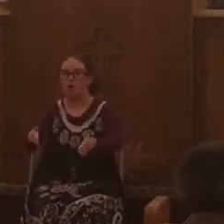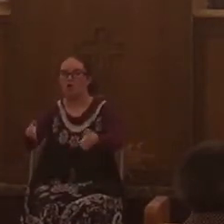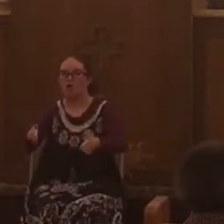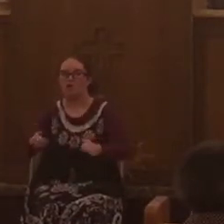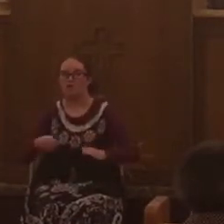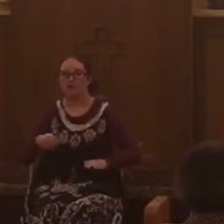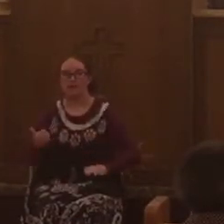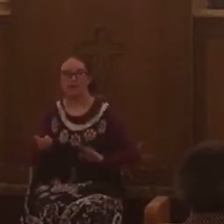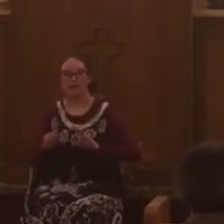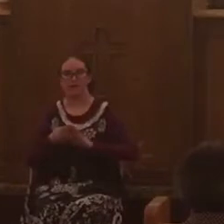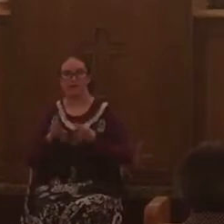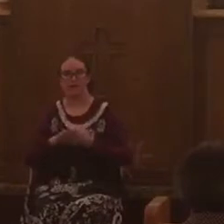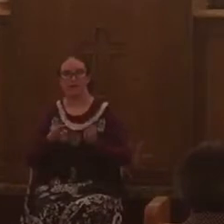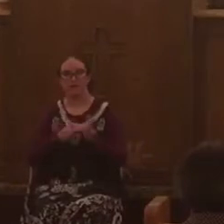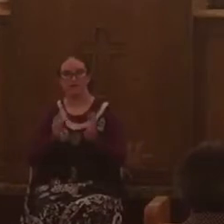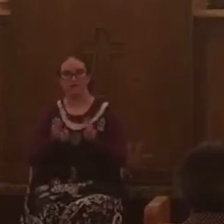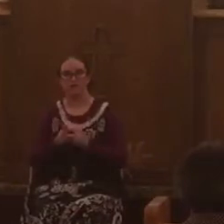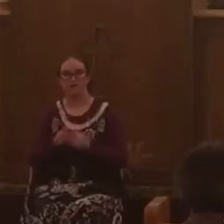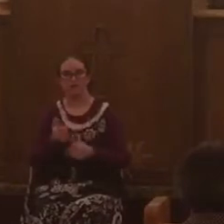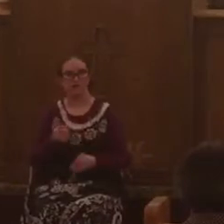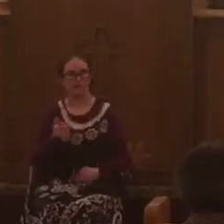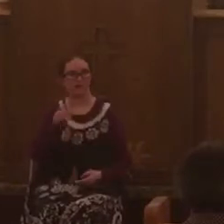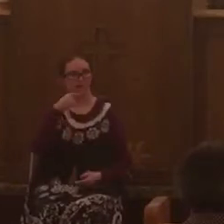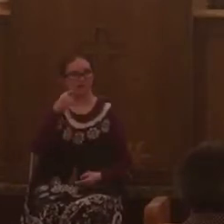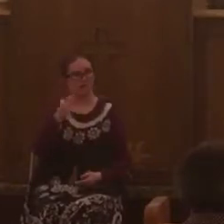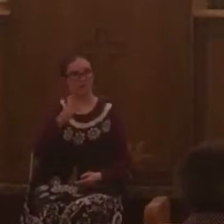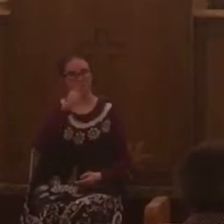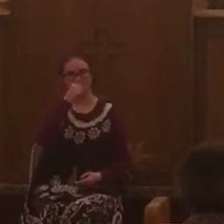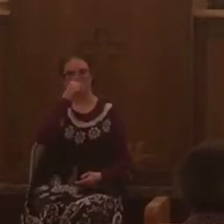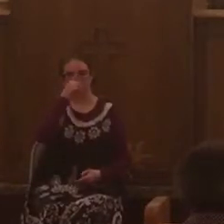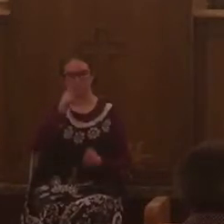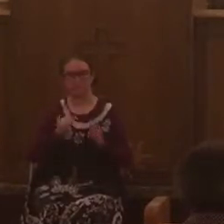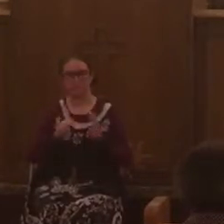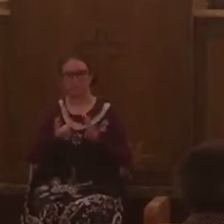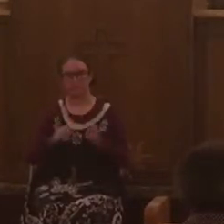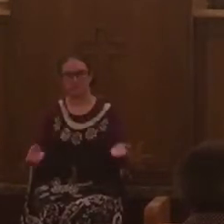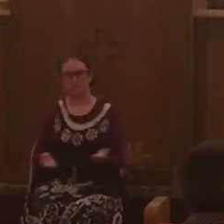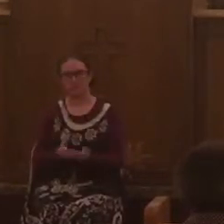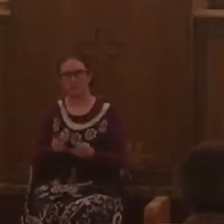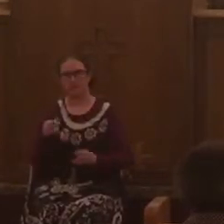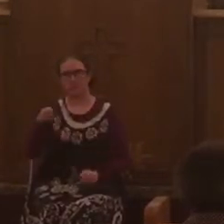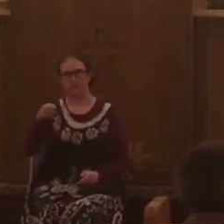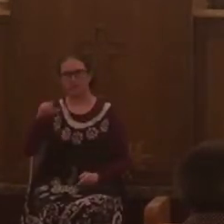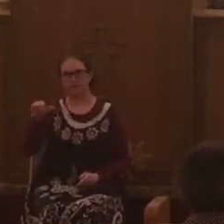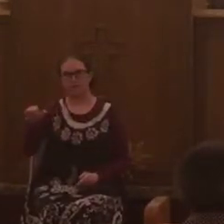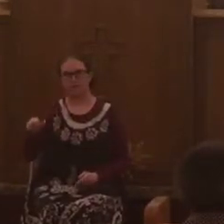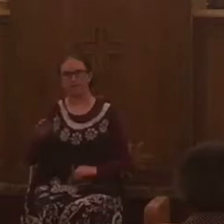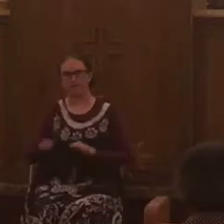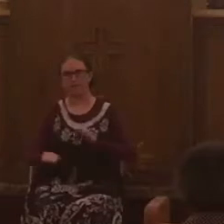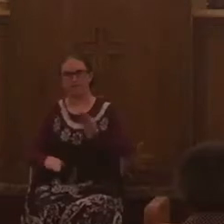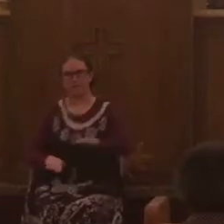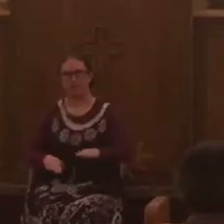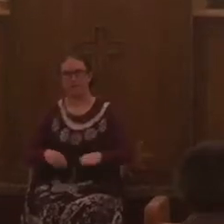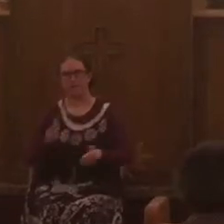on. Demons are having to leave. They're having to go find somewhere else to live. They're not welcome in Samaria